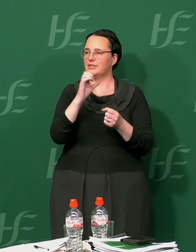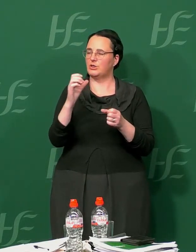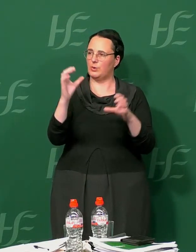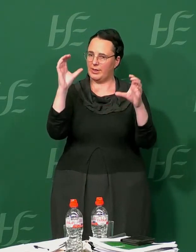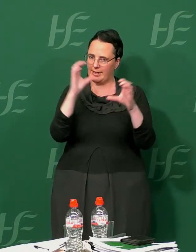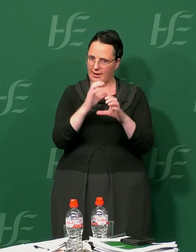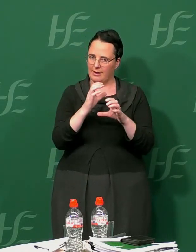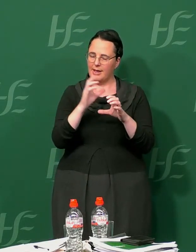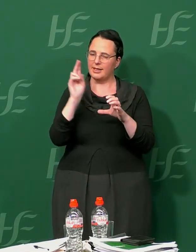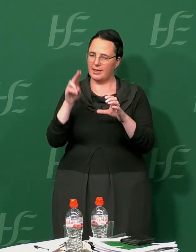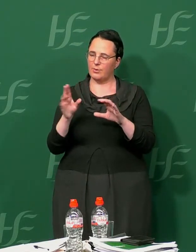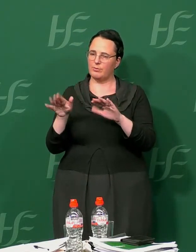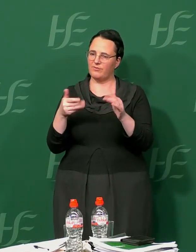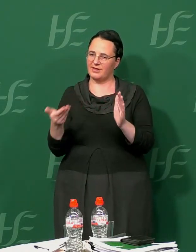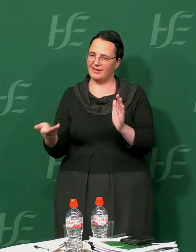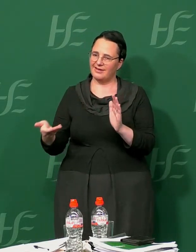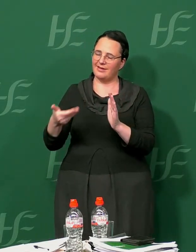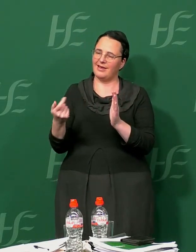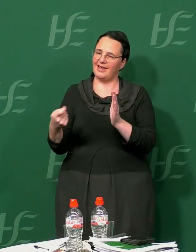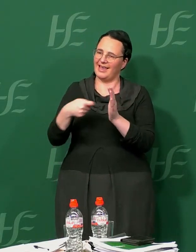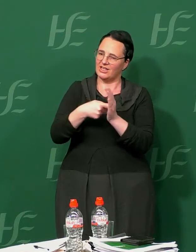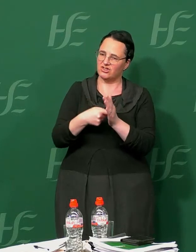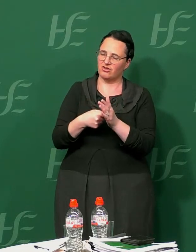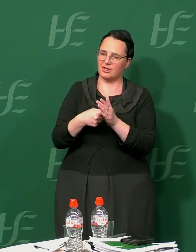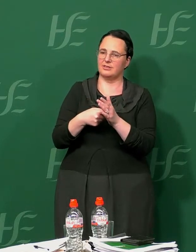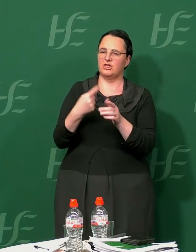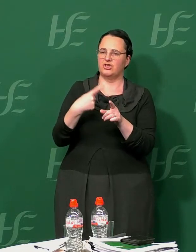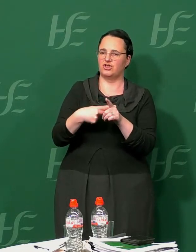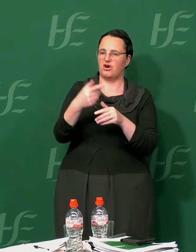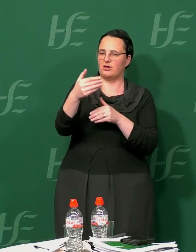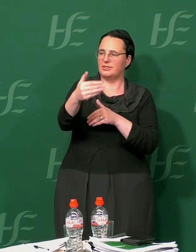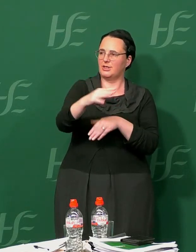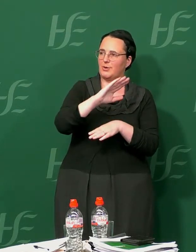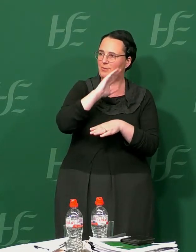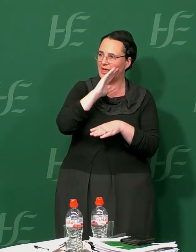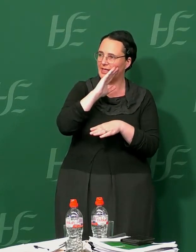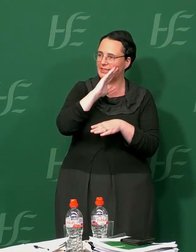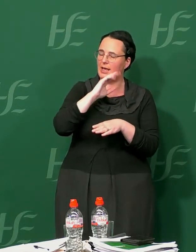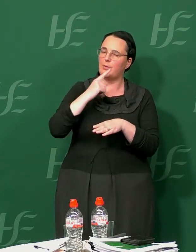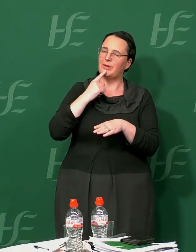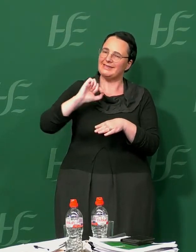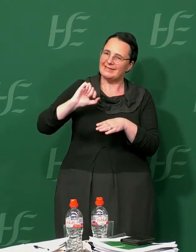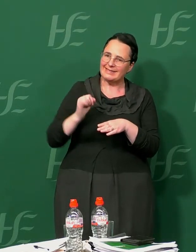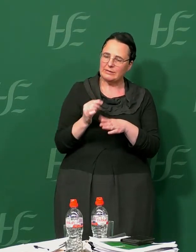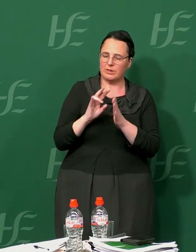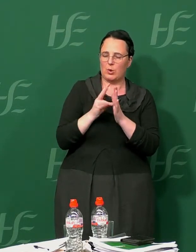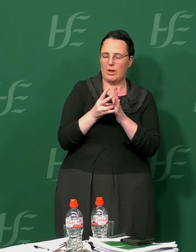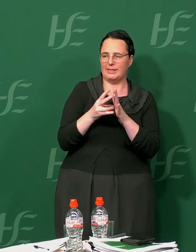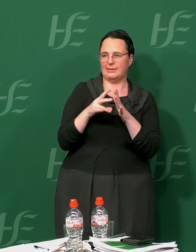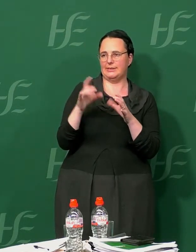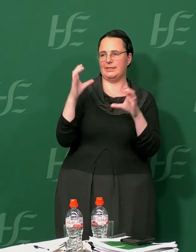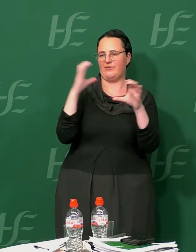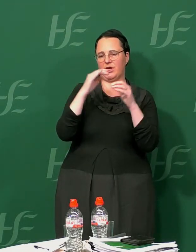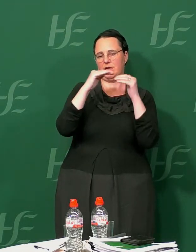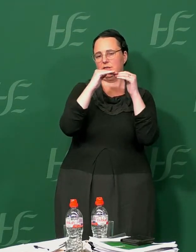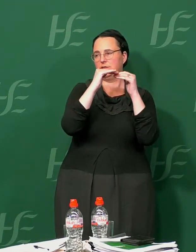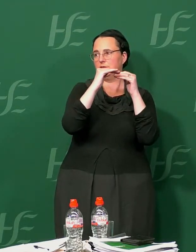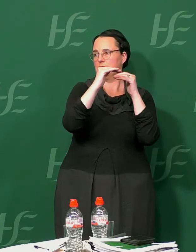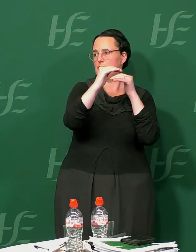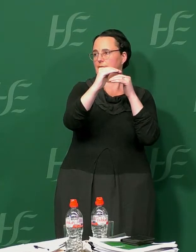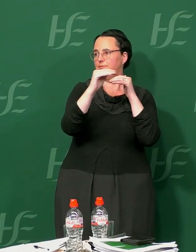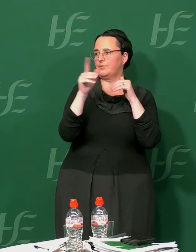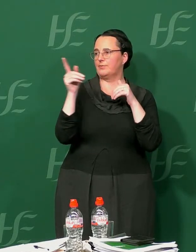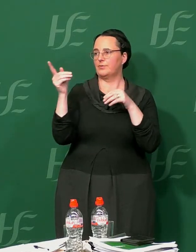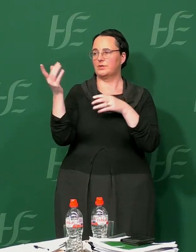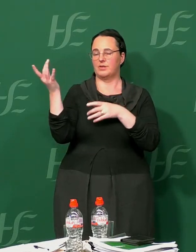temporary beds and maintain quality of care as best we can. And that's what that number is based on. So it is a mix